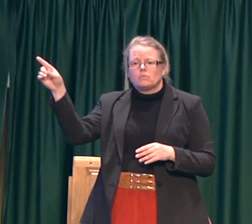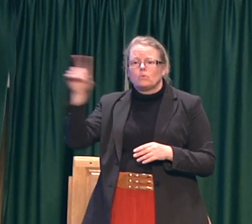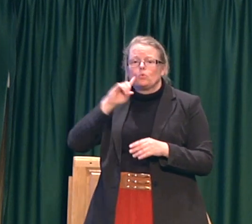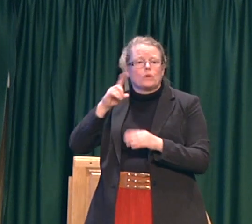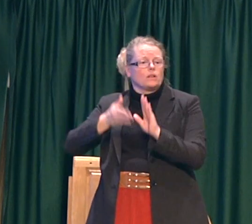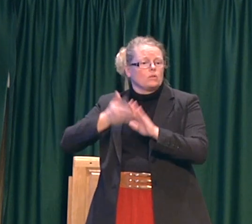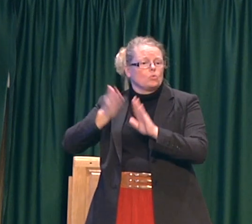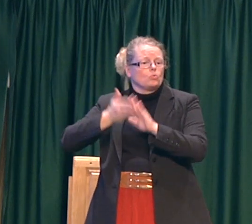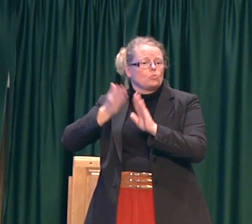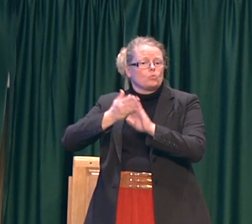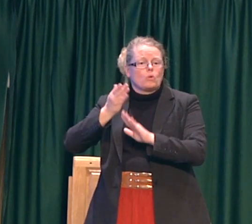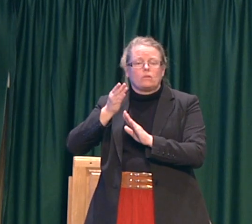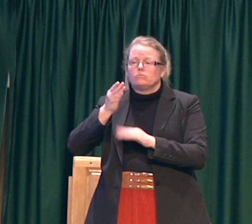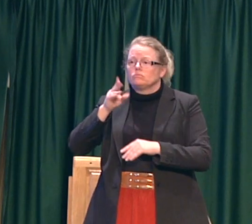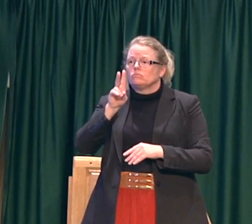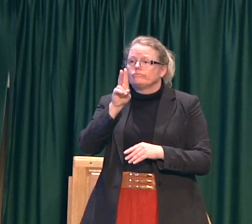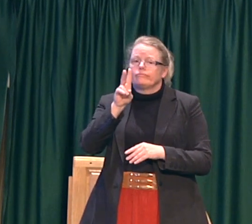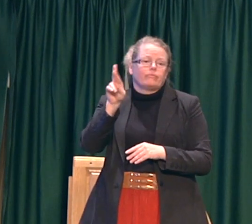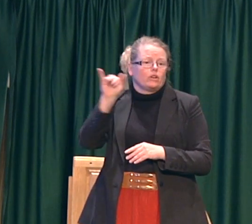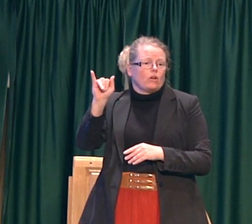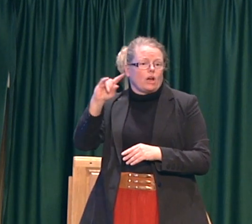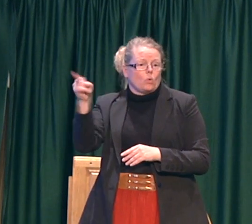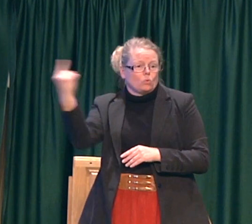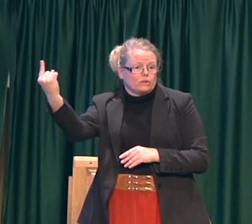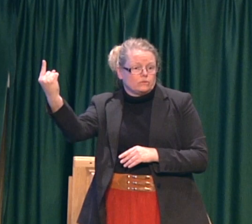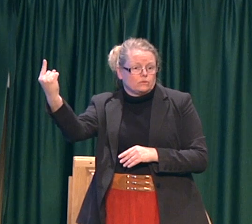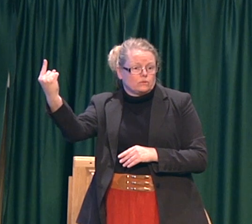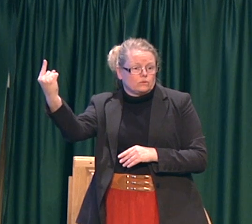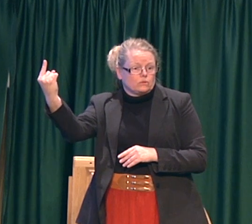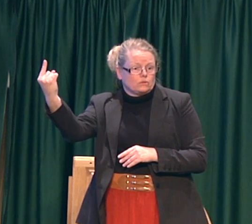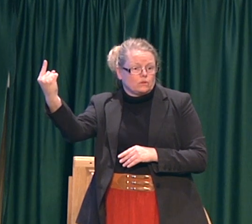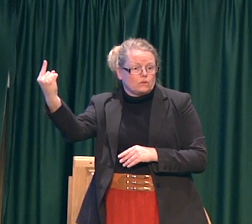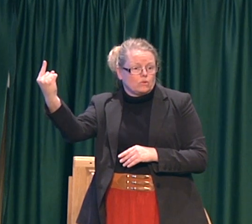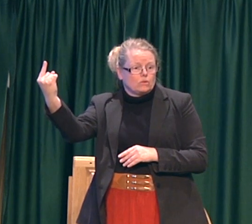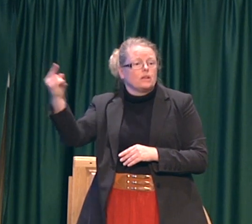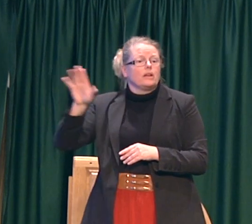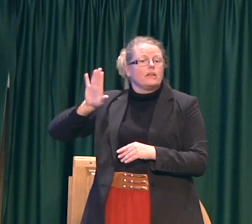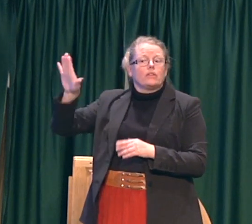So if other companies want to run VRI only,